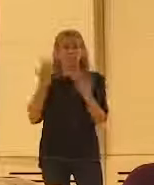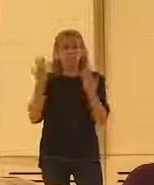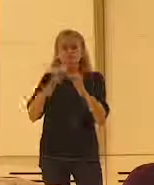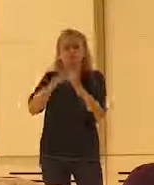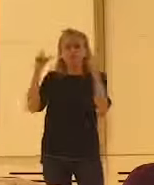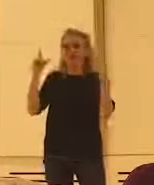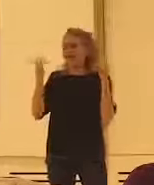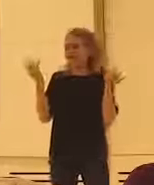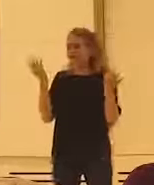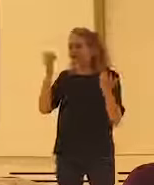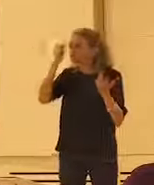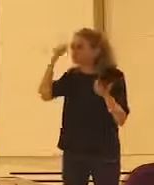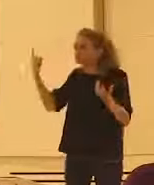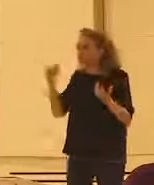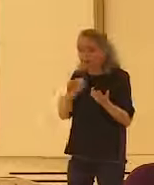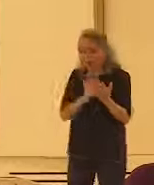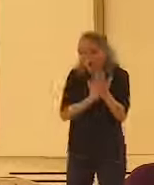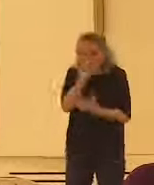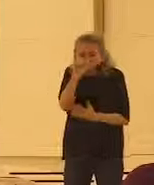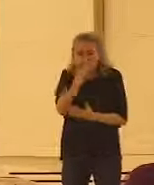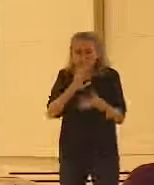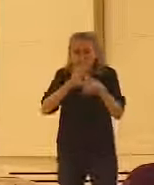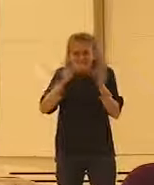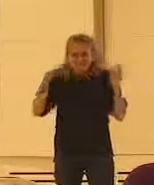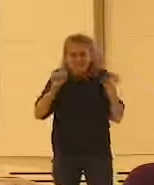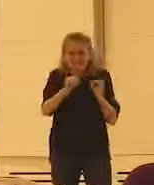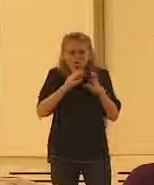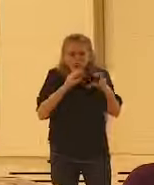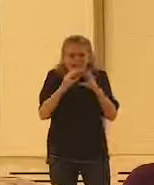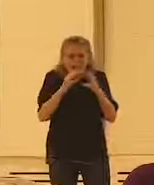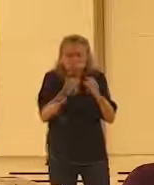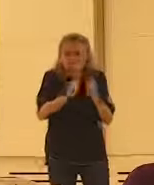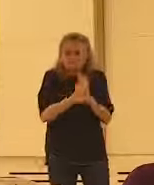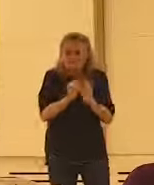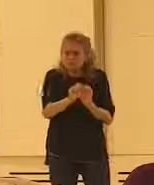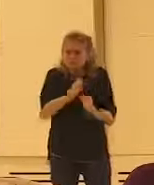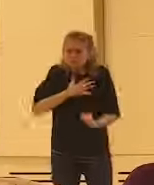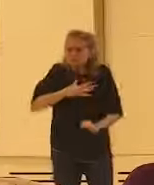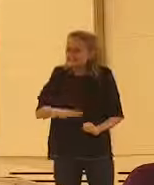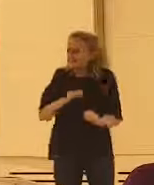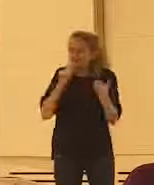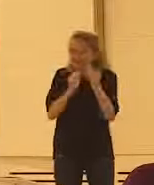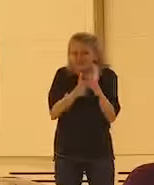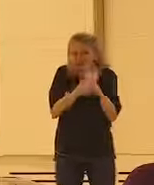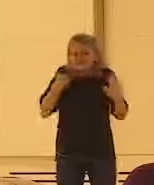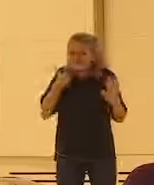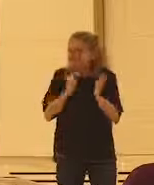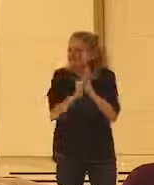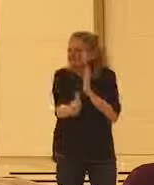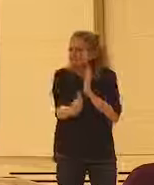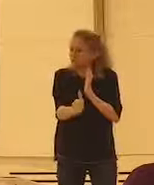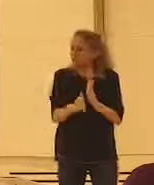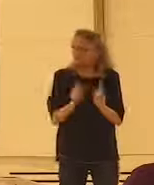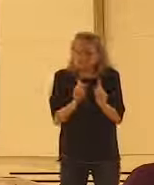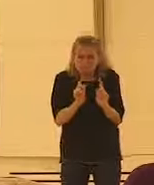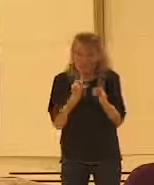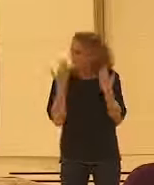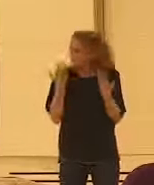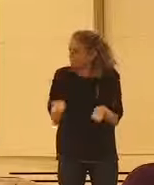Because doctors are not aware, they don't understand the culture, the linguistics, the communication, the needs, the skills that are